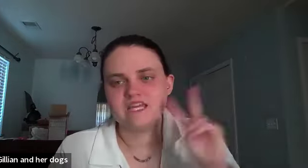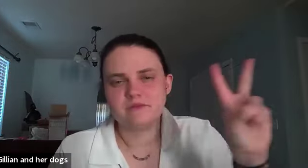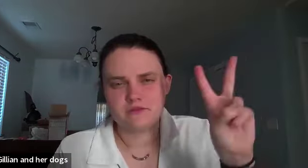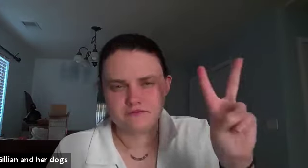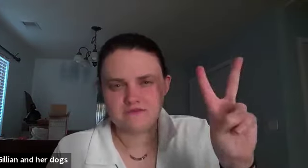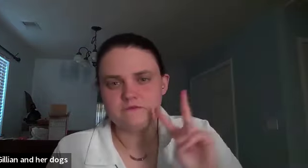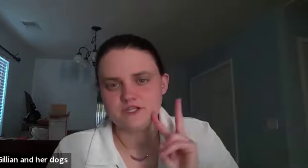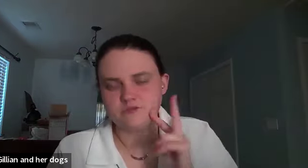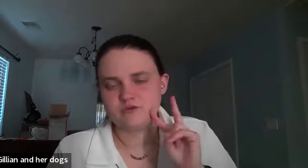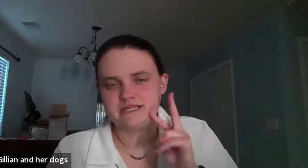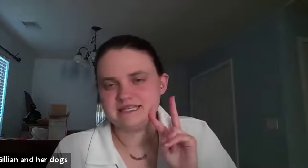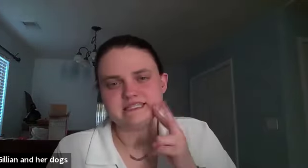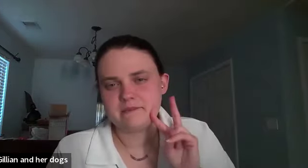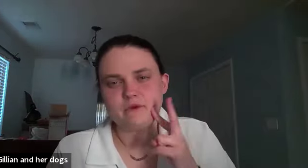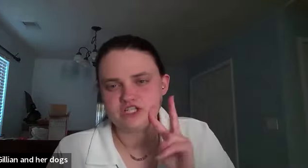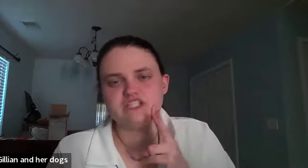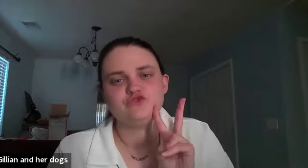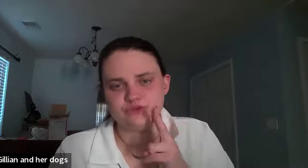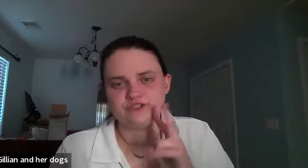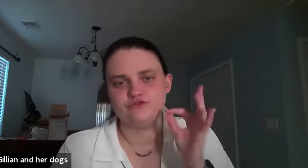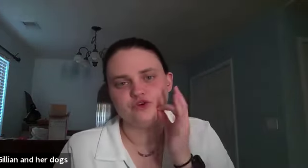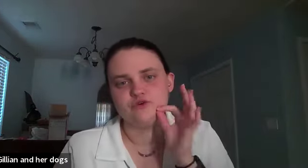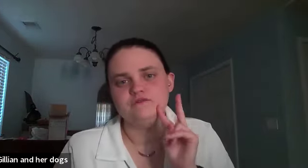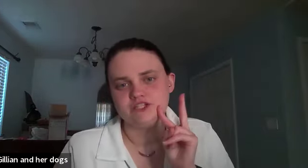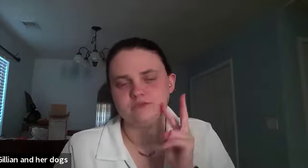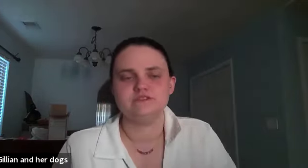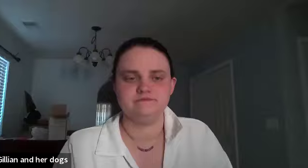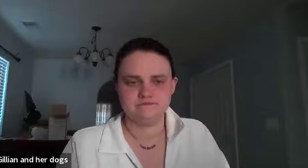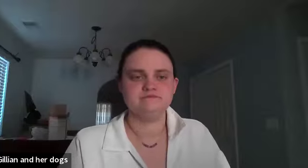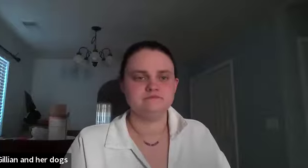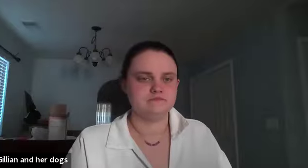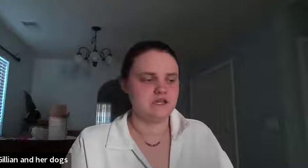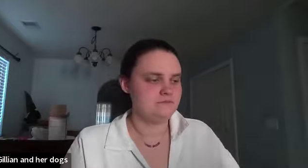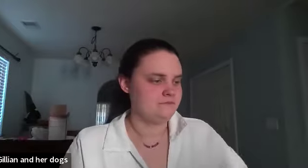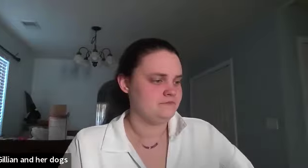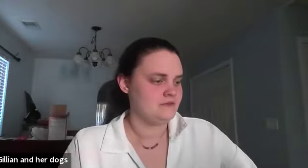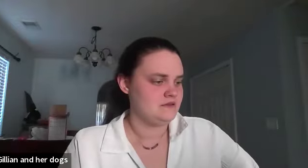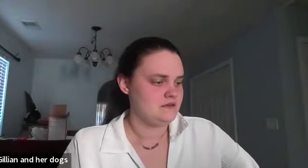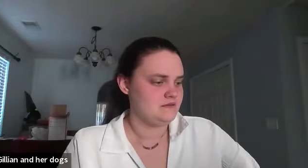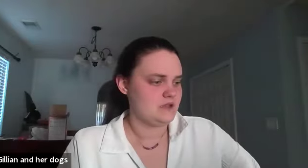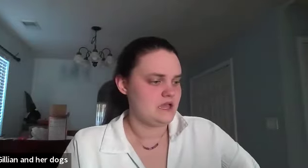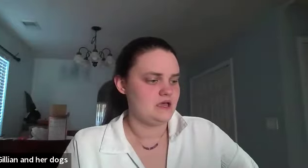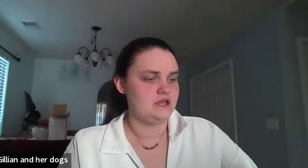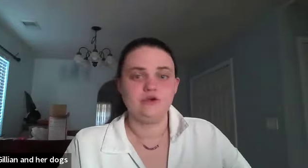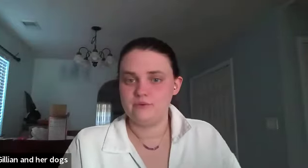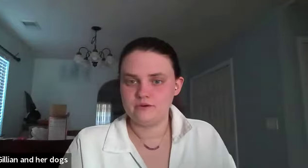Think about the V for vegetable, and it's that same motion as fruit. So fruit, vegetables. Okay. Then we had